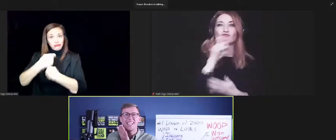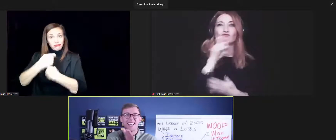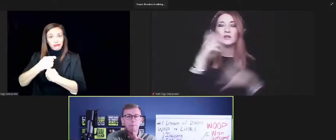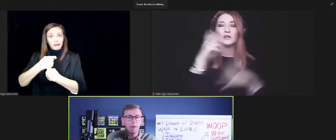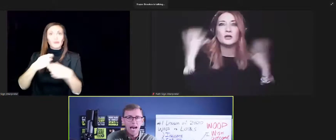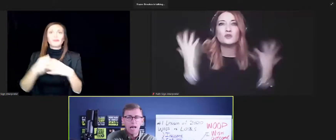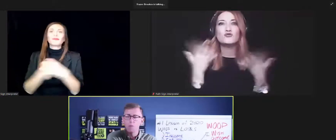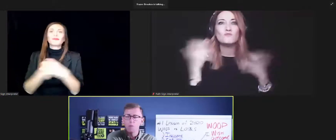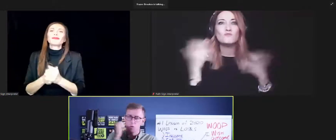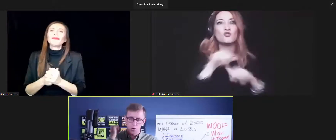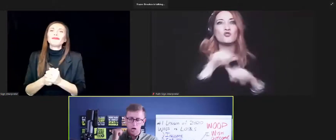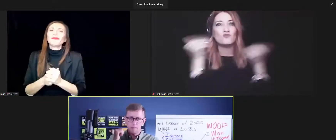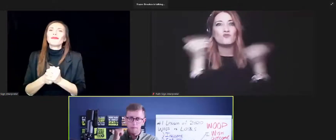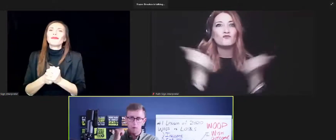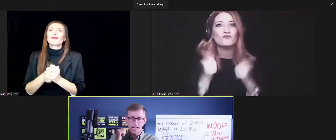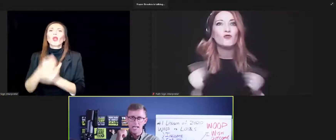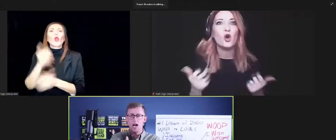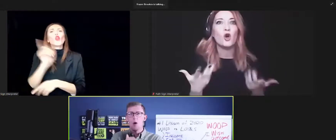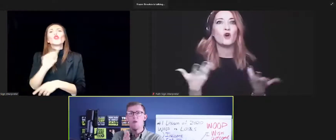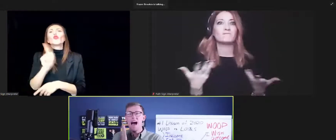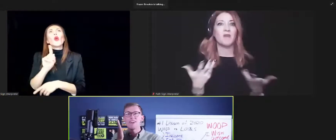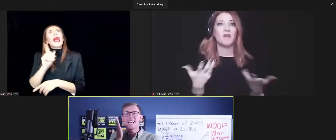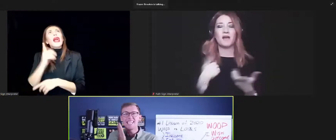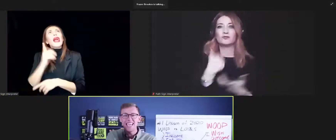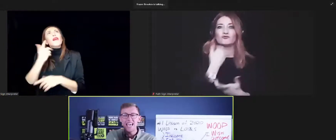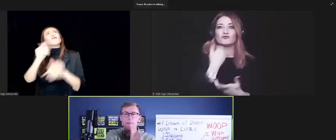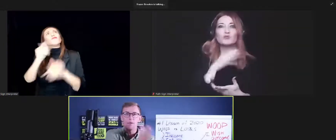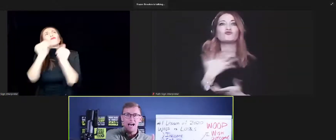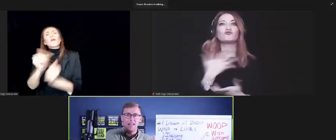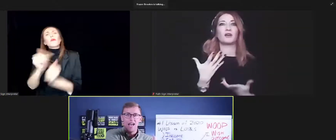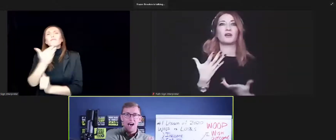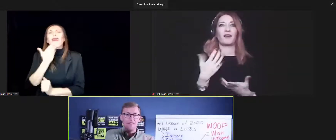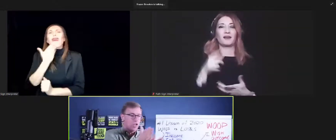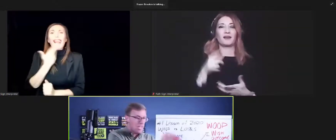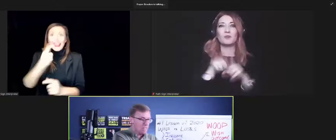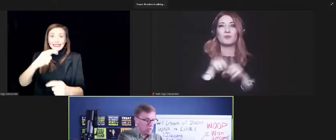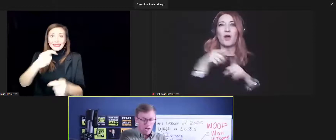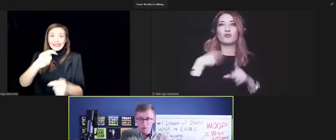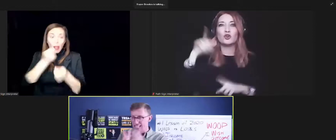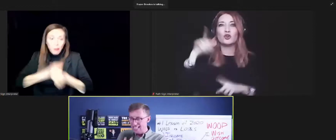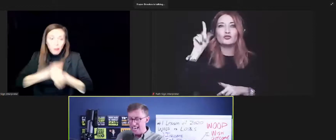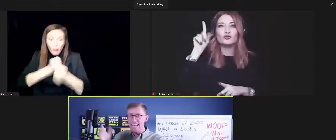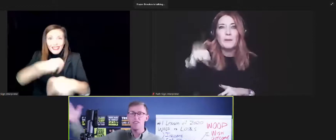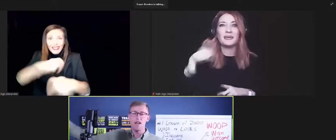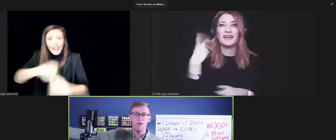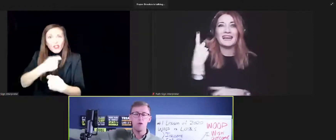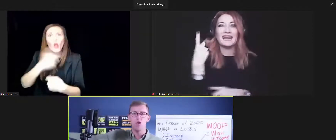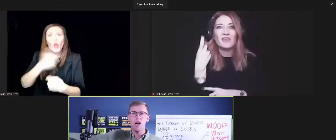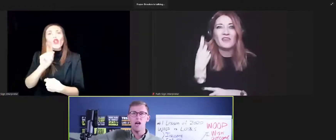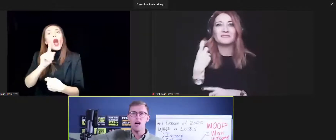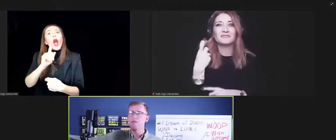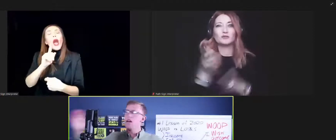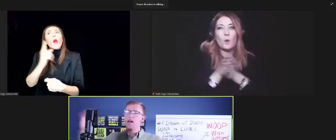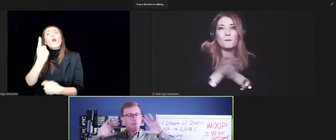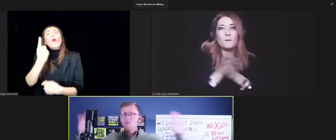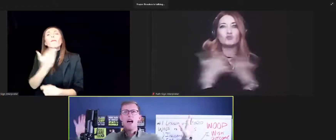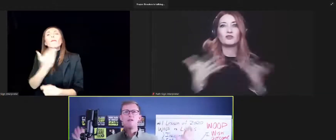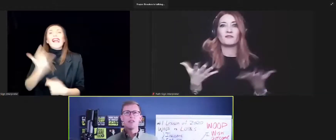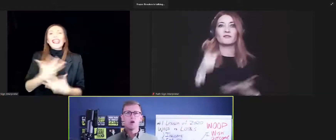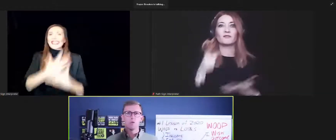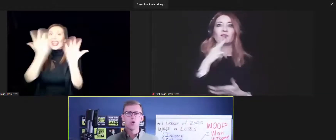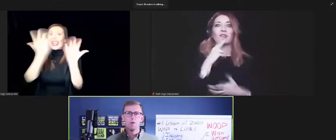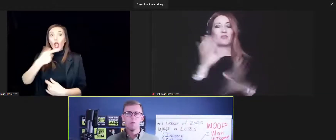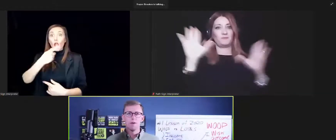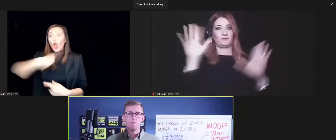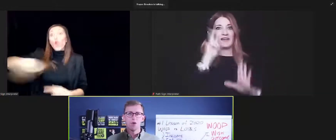clear plan, which we'll talk about later, when they have a clear plan and they see themselves clearly as their future self, everything